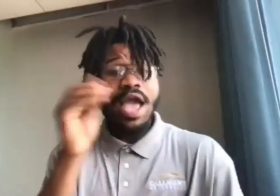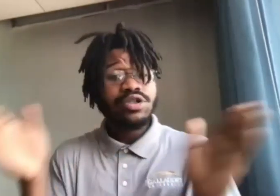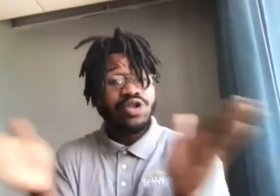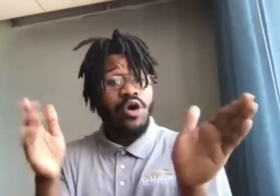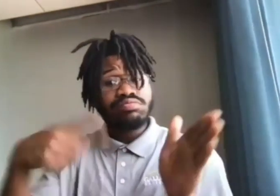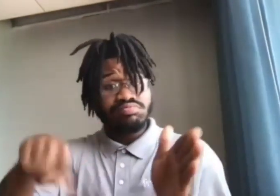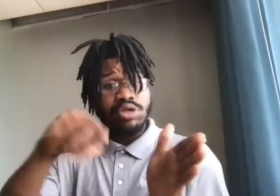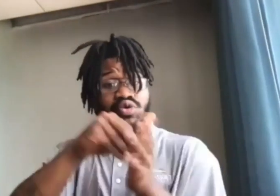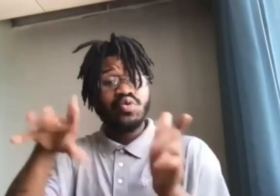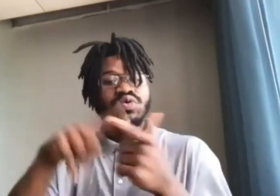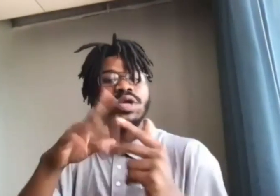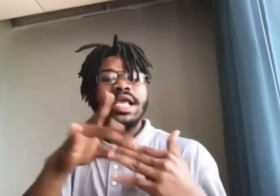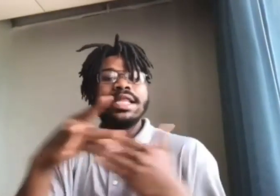representation, they feel connected.